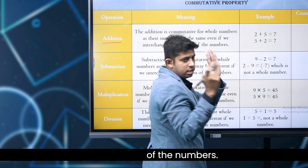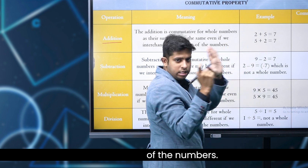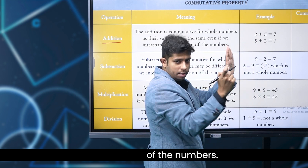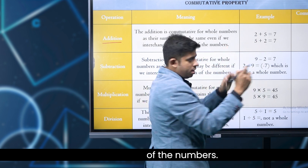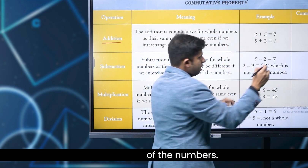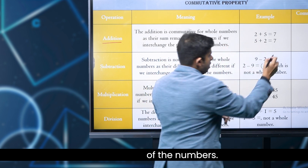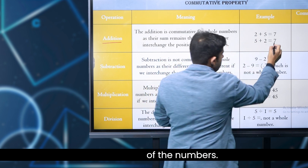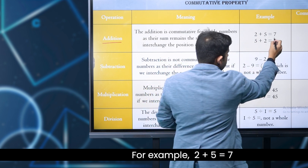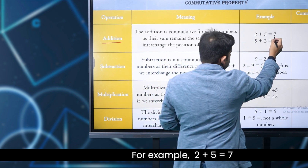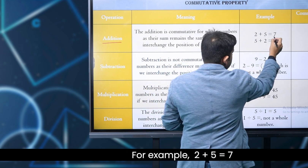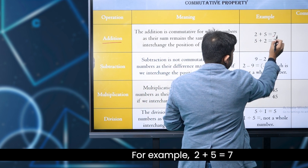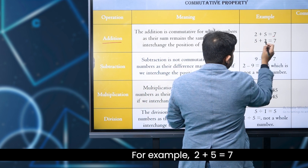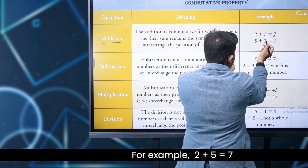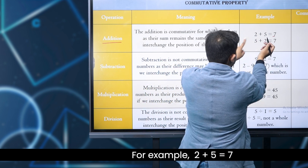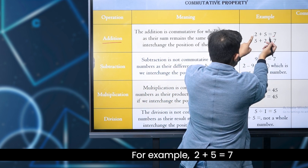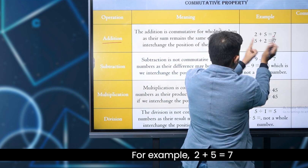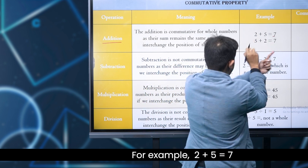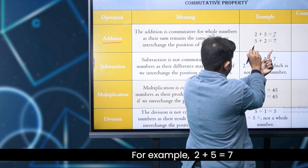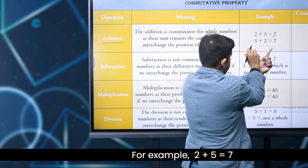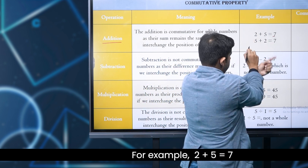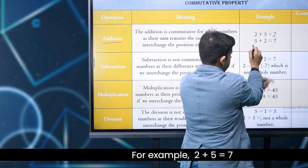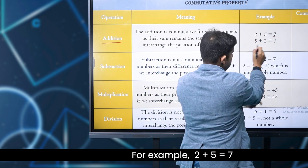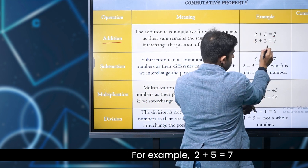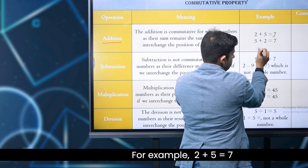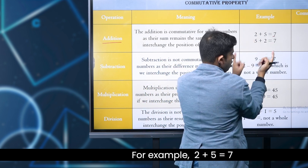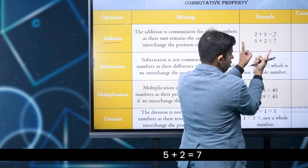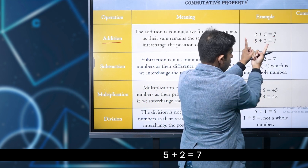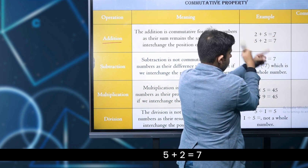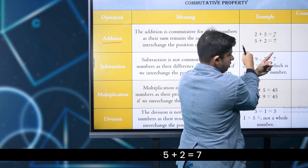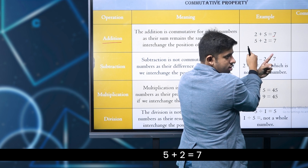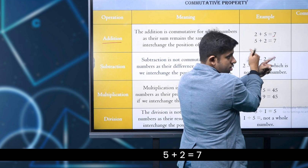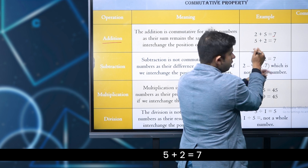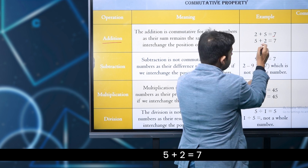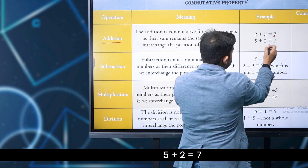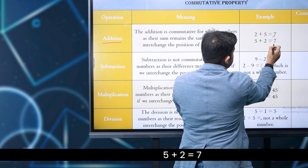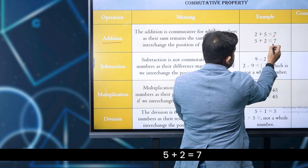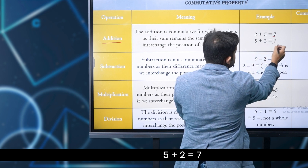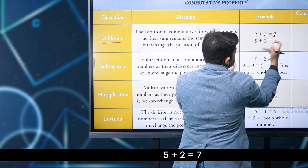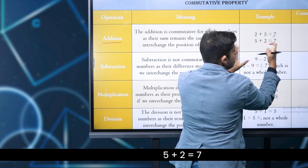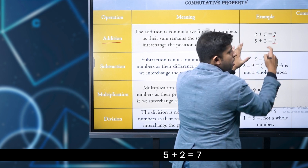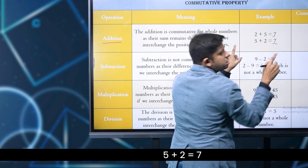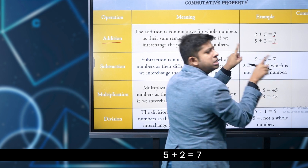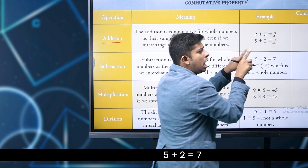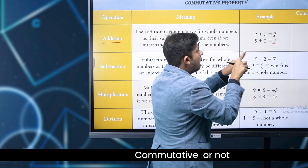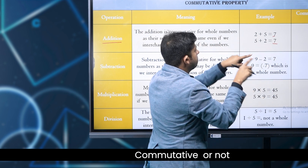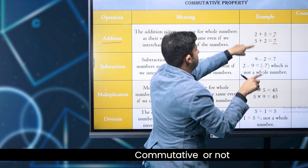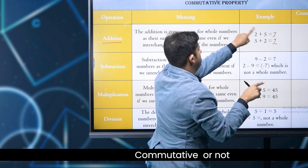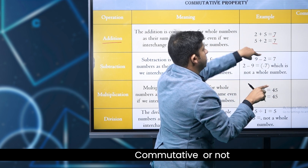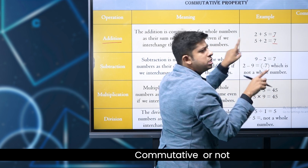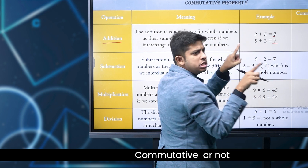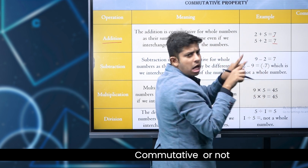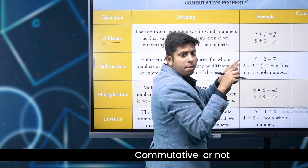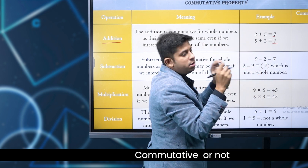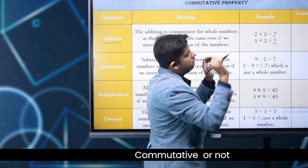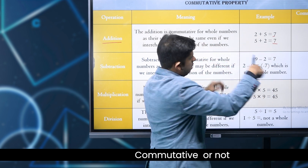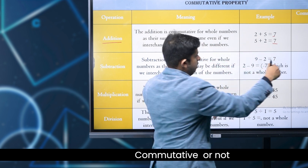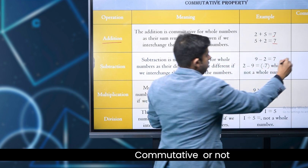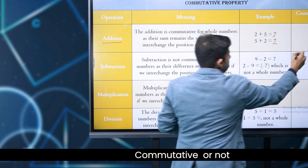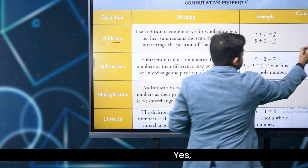example, 2 plus 5 is equal to 7, 5 plus 2 is equal to 7. Commutative or not?